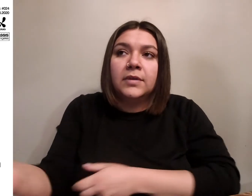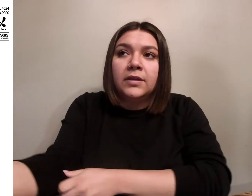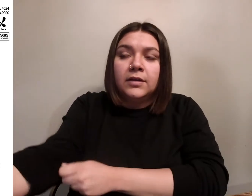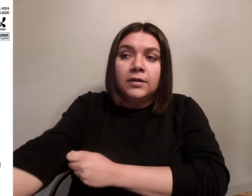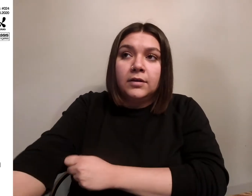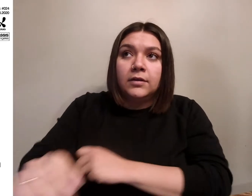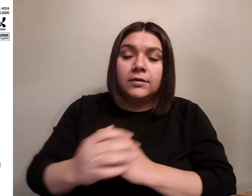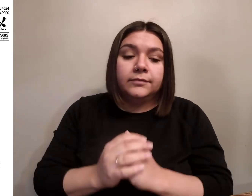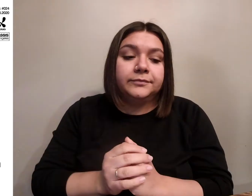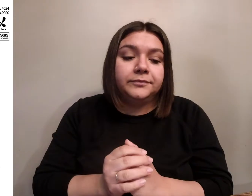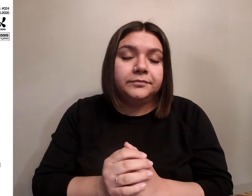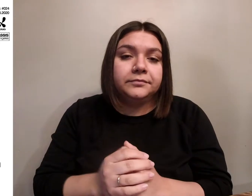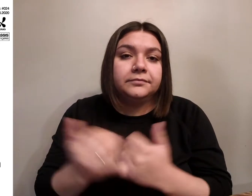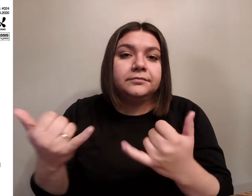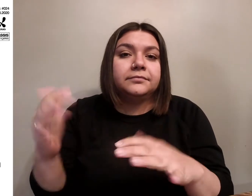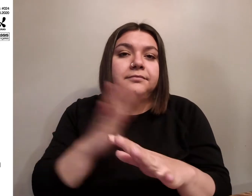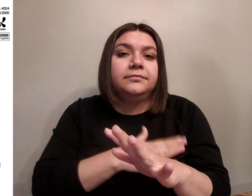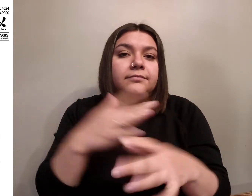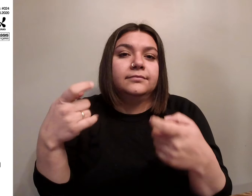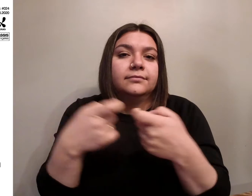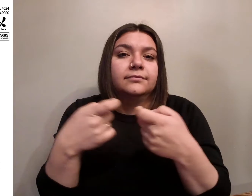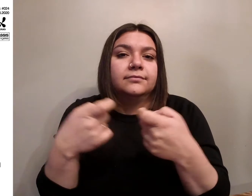Dublab.